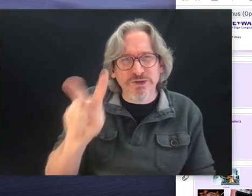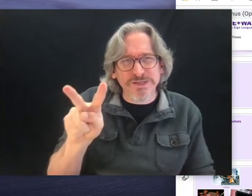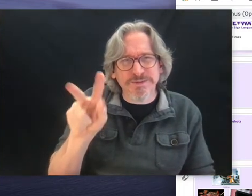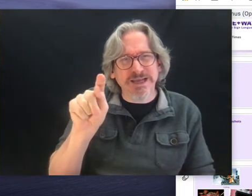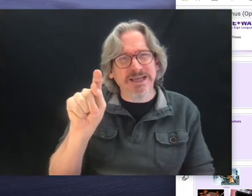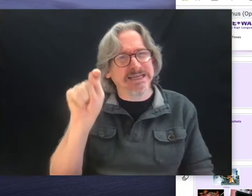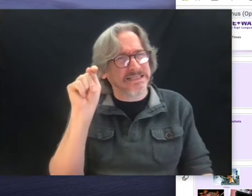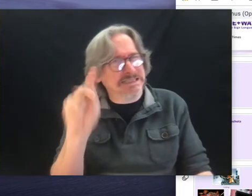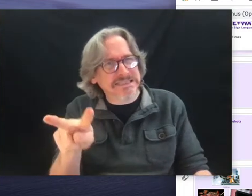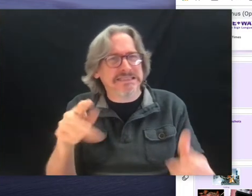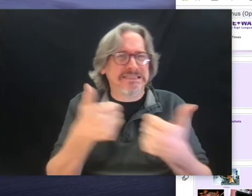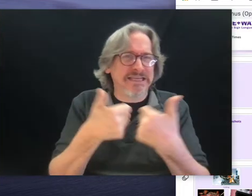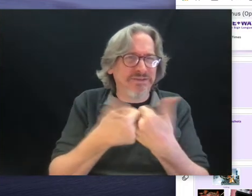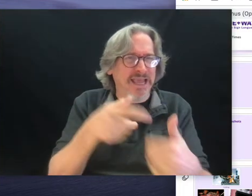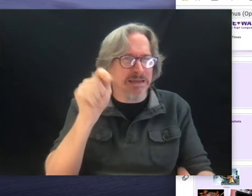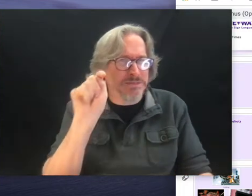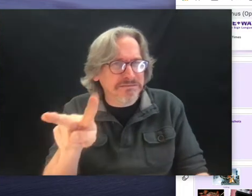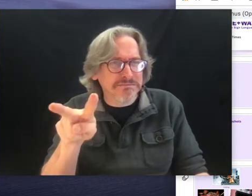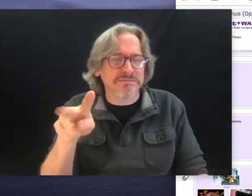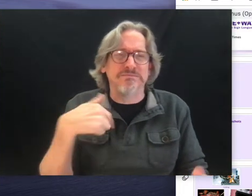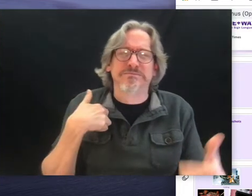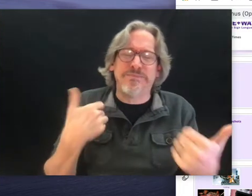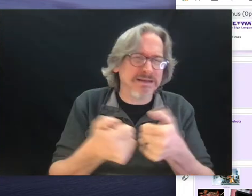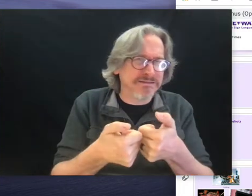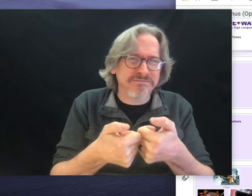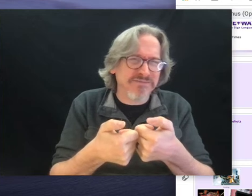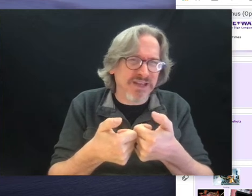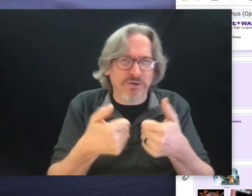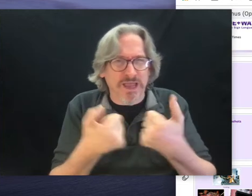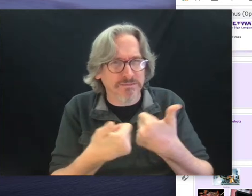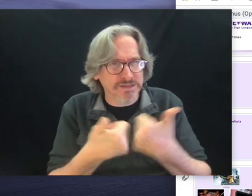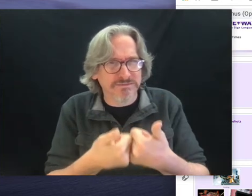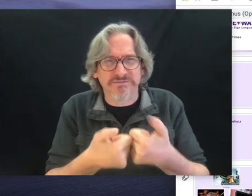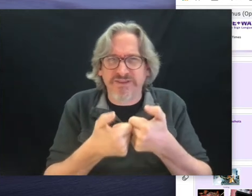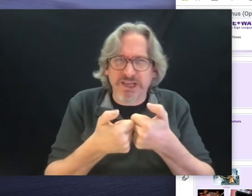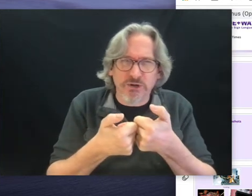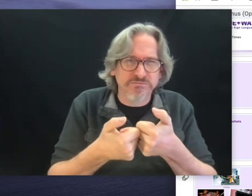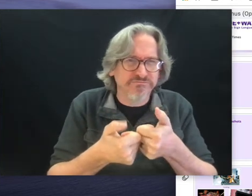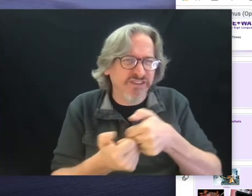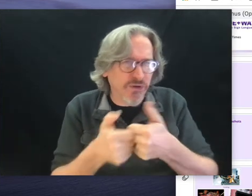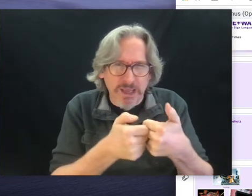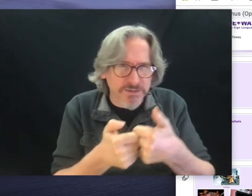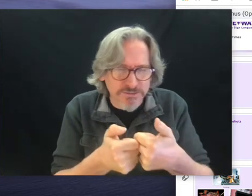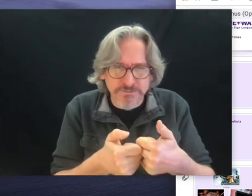There used to be TV games, but video games. You